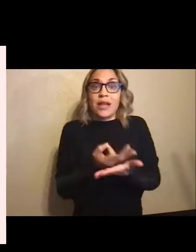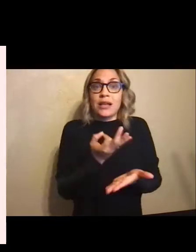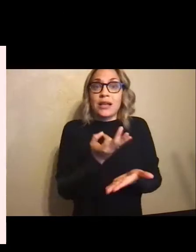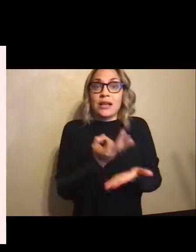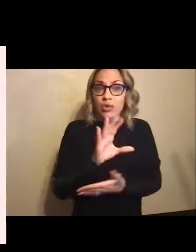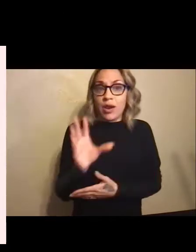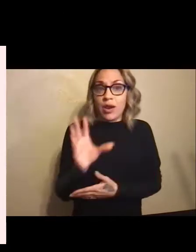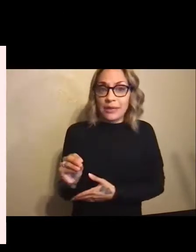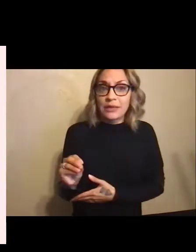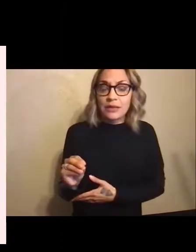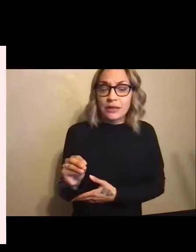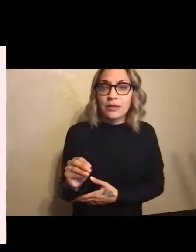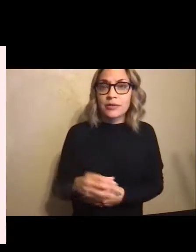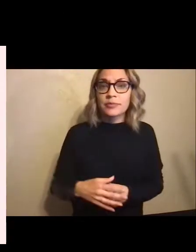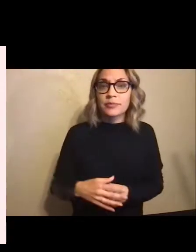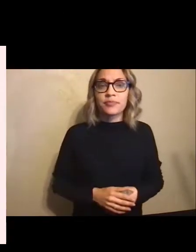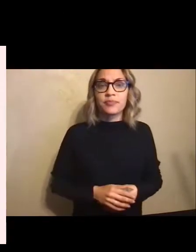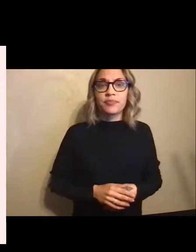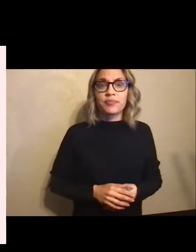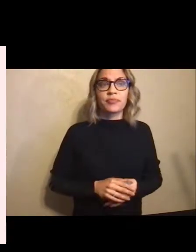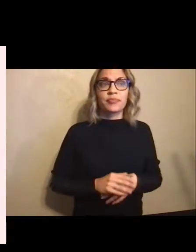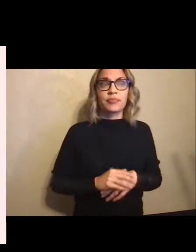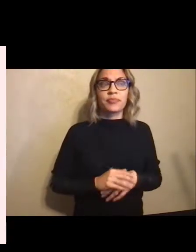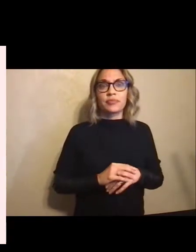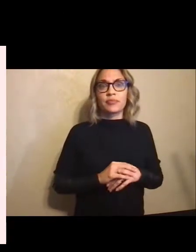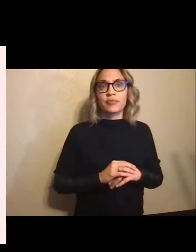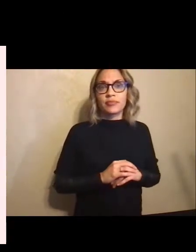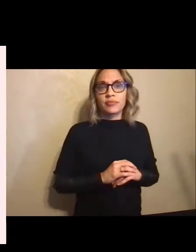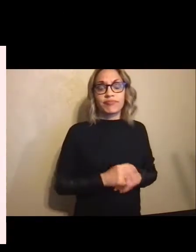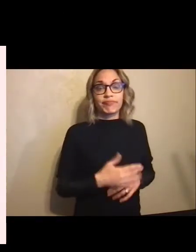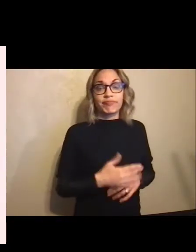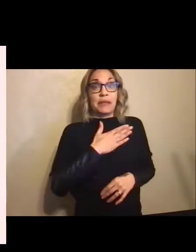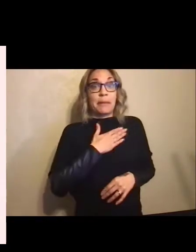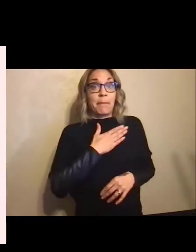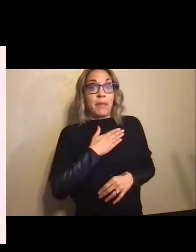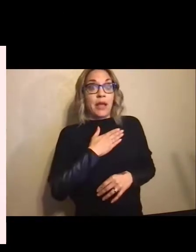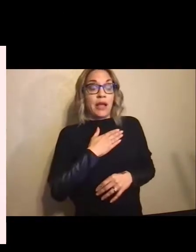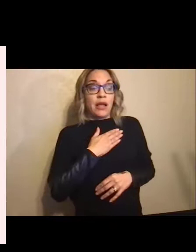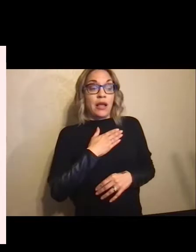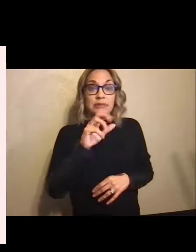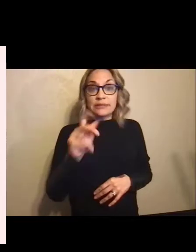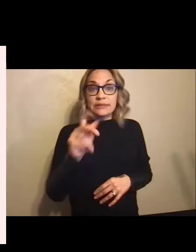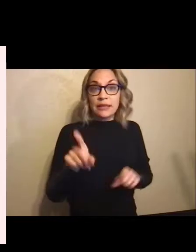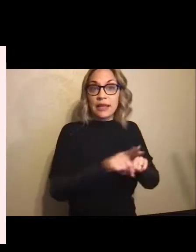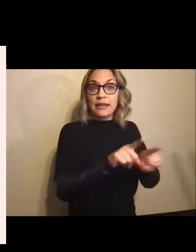Now, for me, I run a finance company.